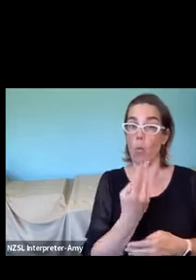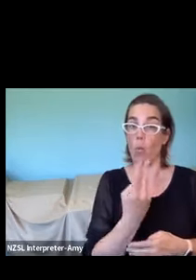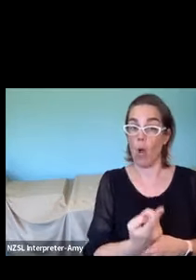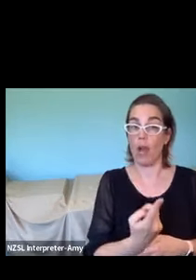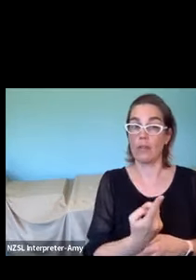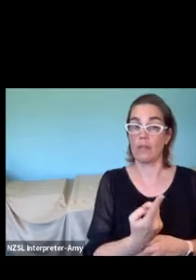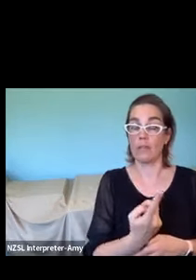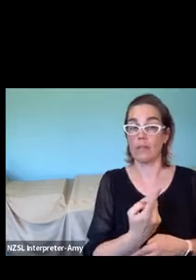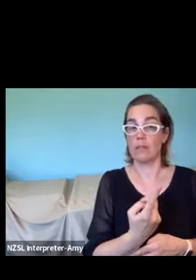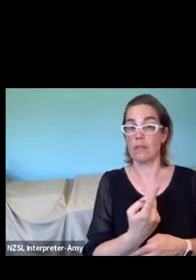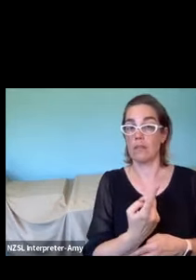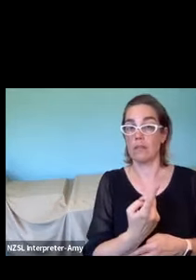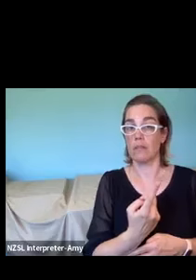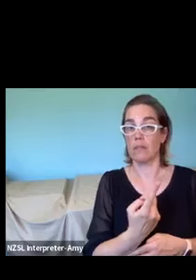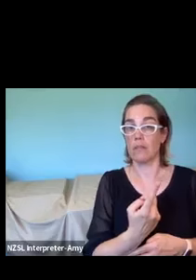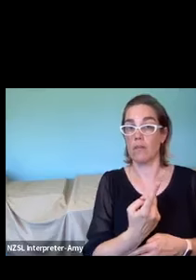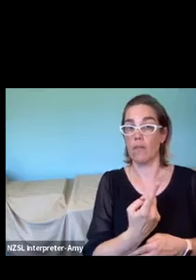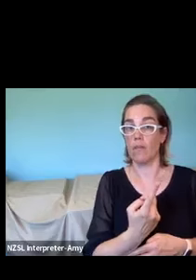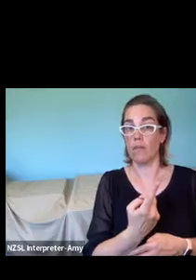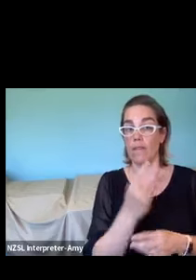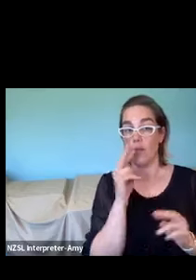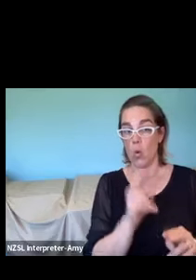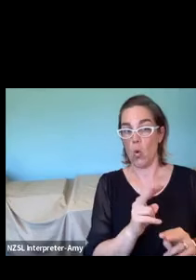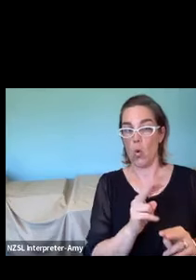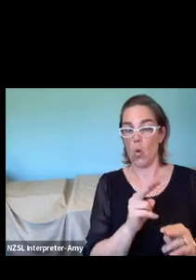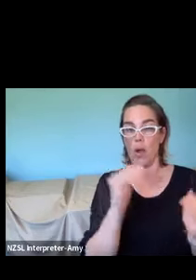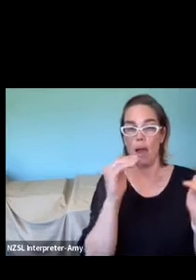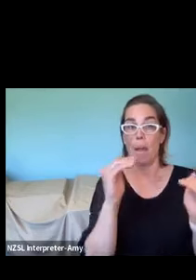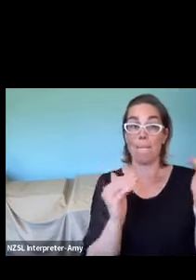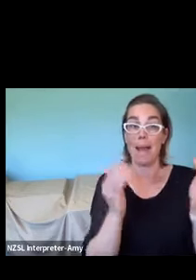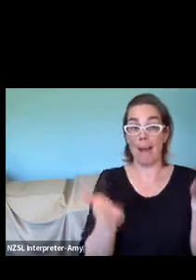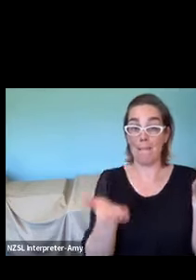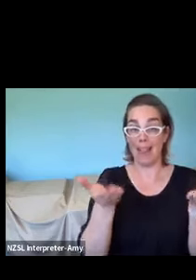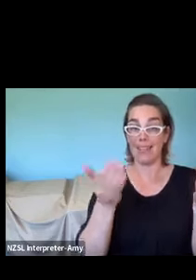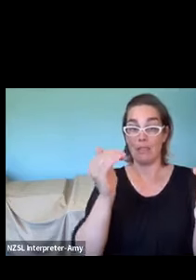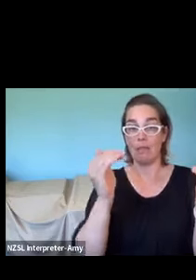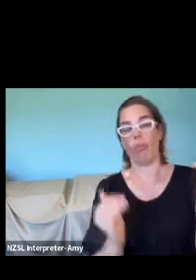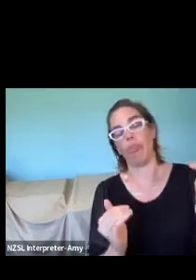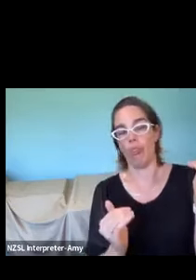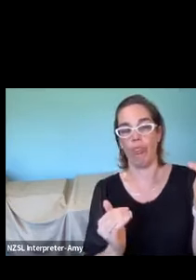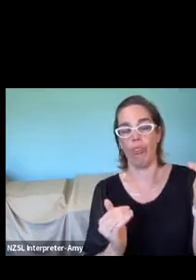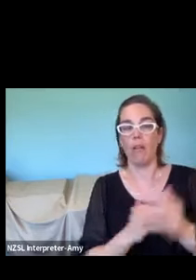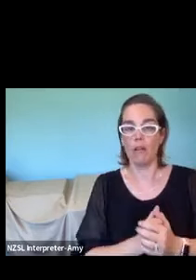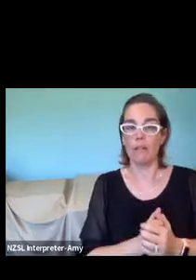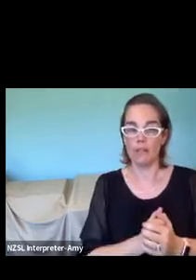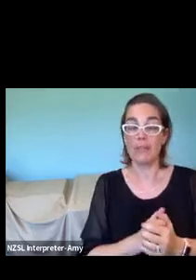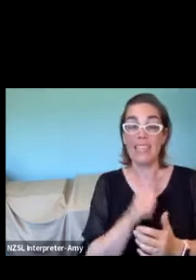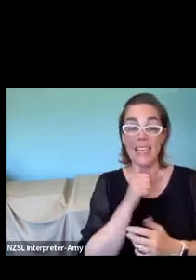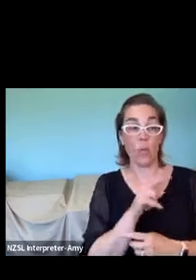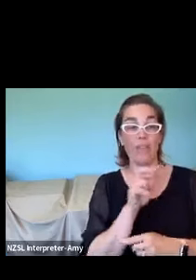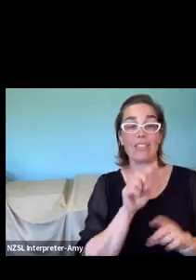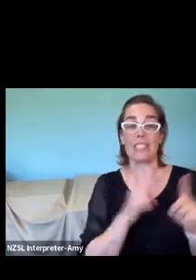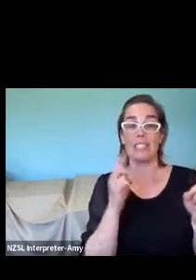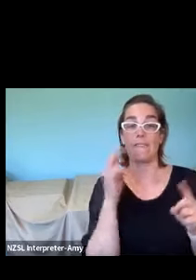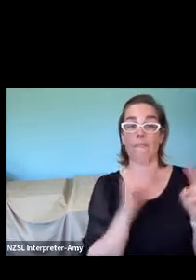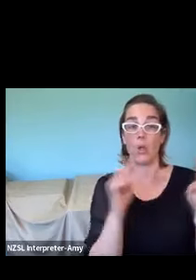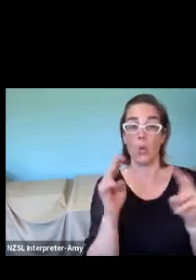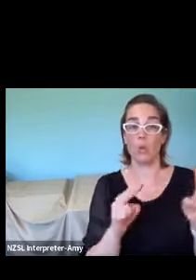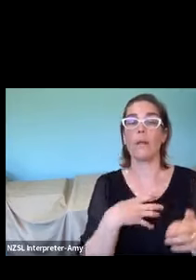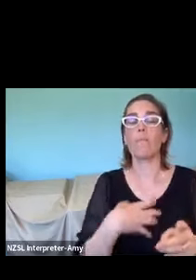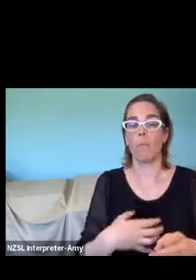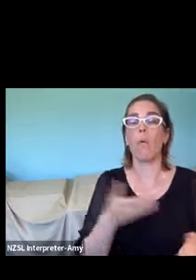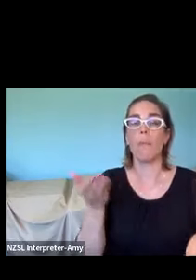it's an unbalanced view. If you get the different views, it's more